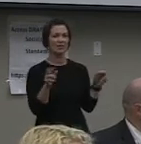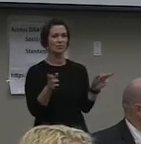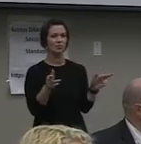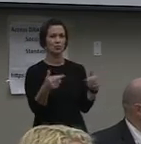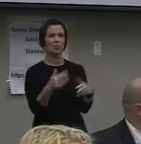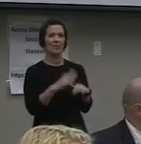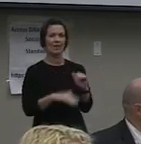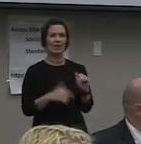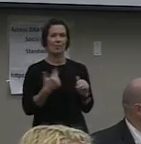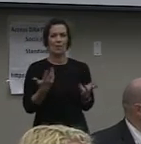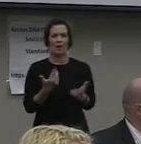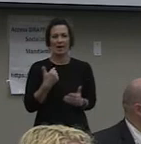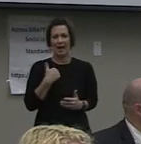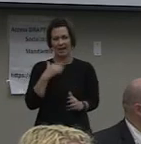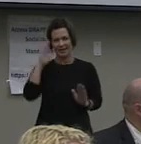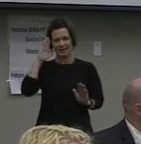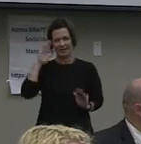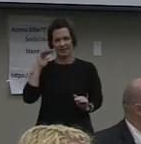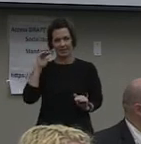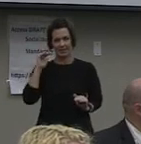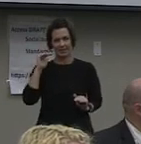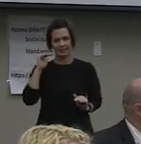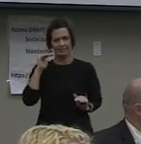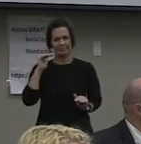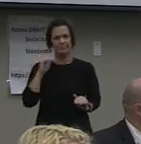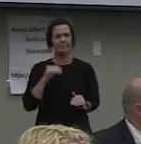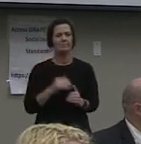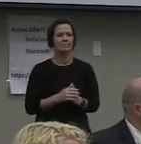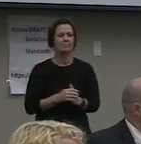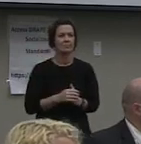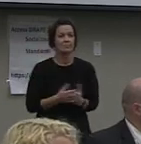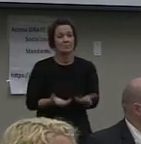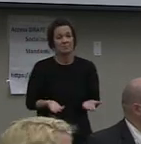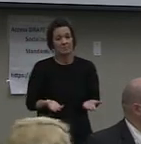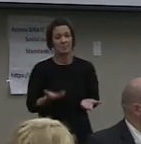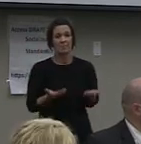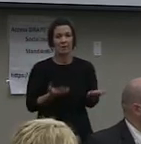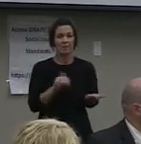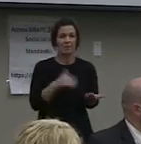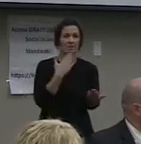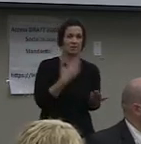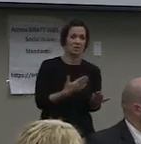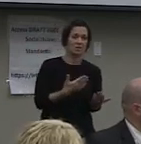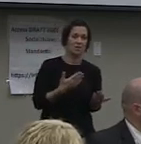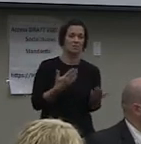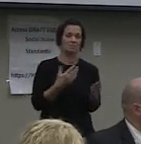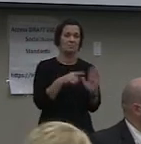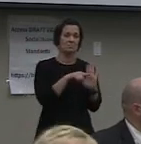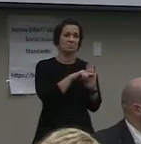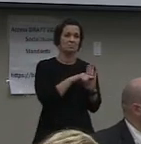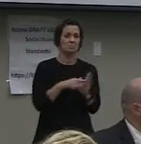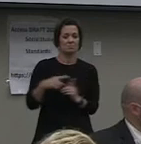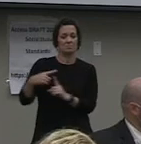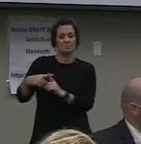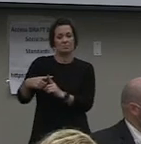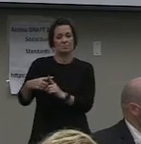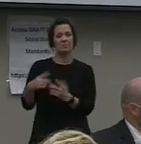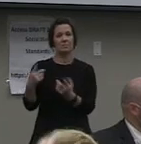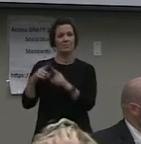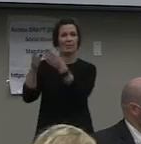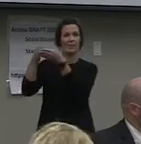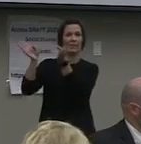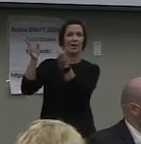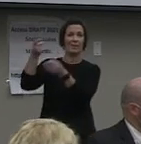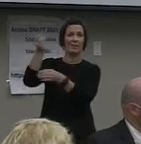I anticipated, and maybe that's good, but certainly the public is not aware of it.